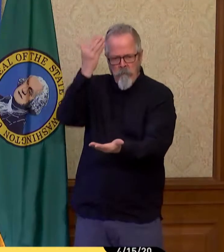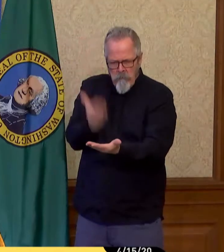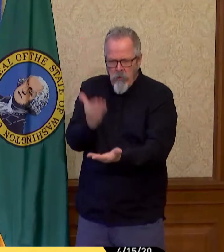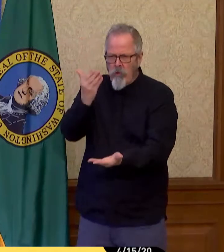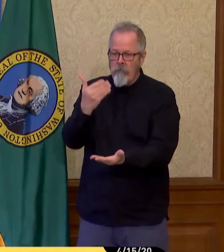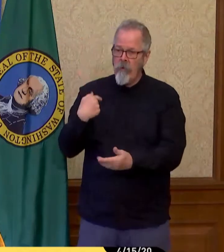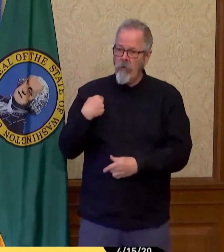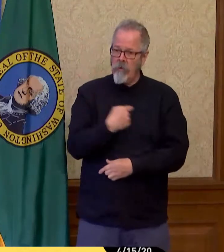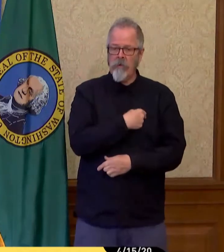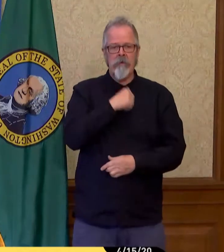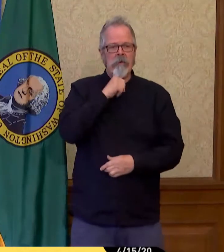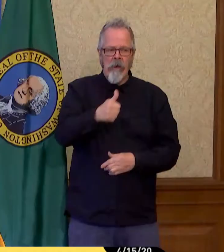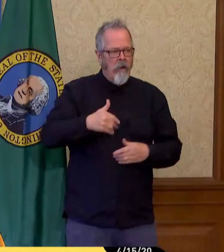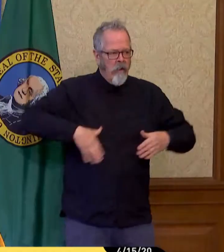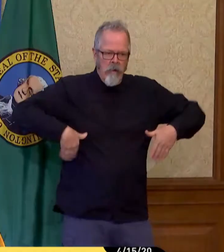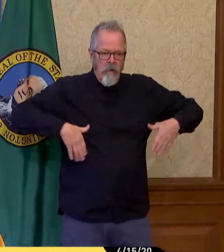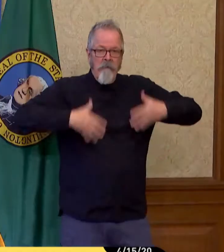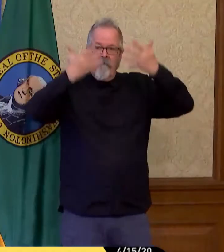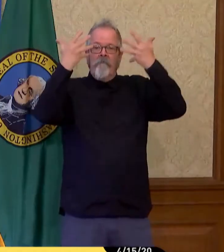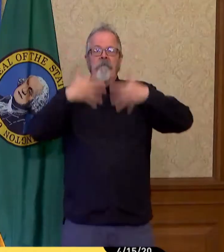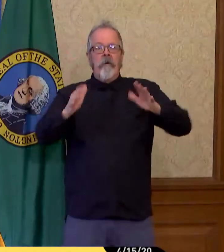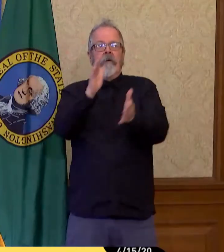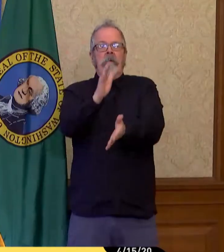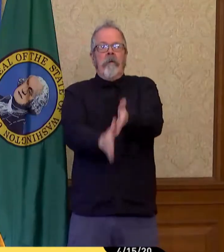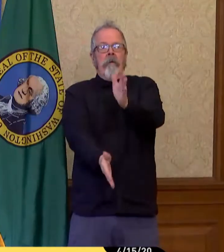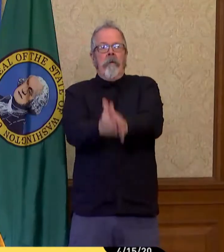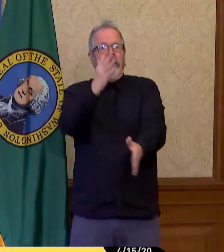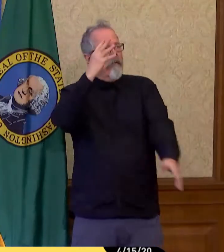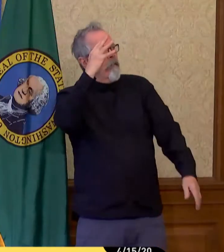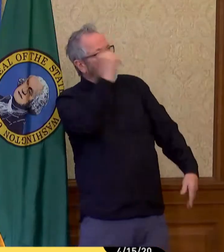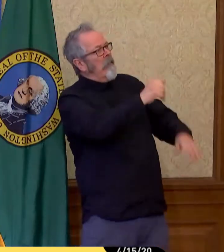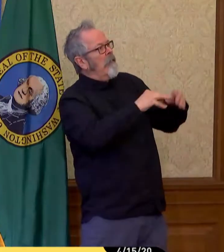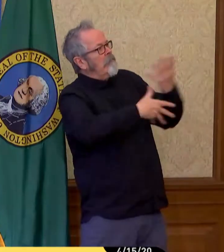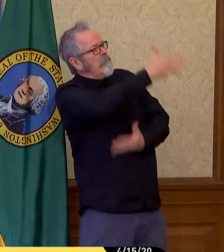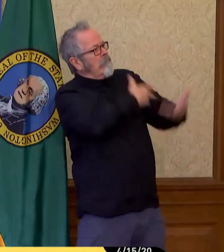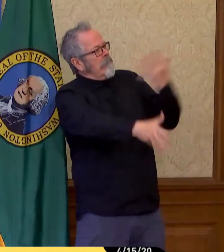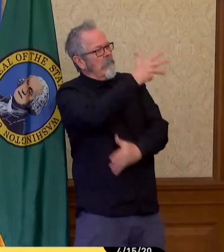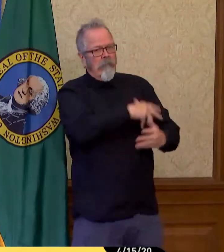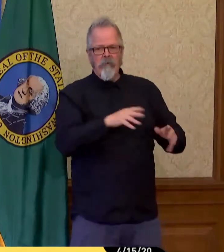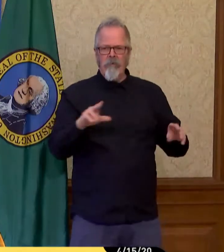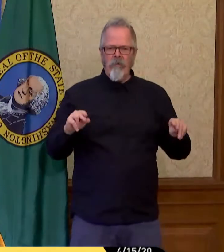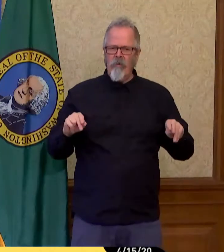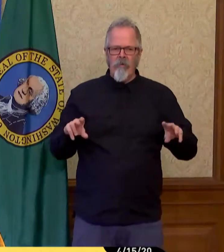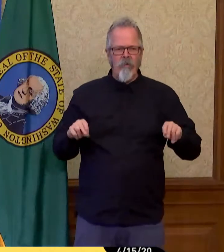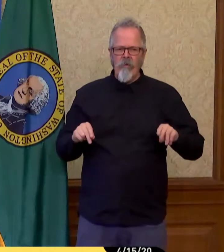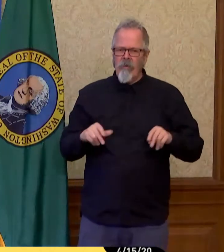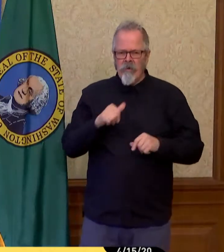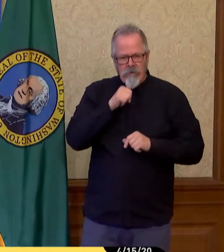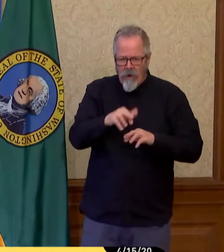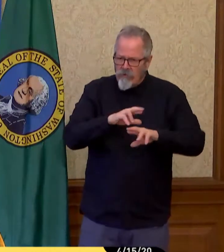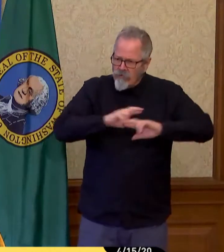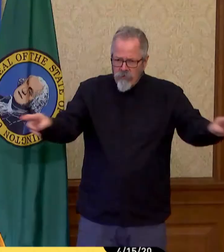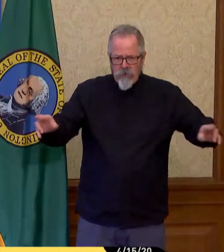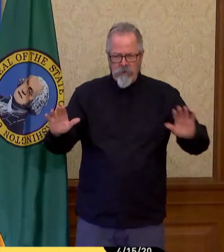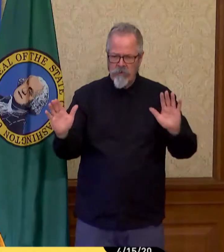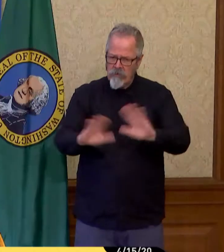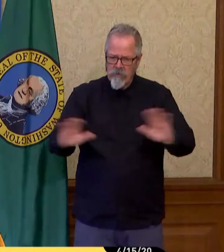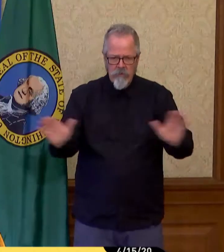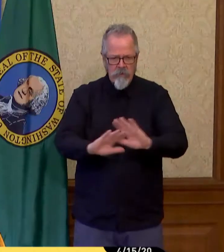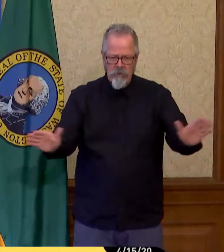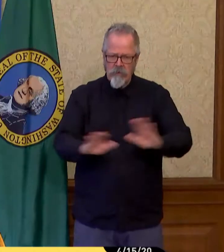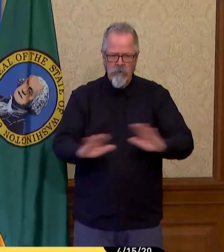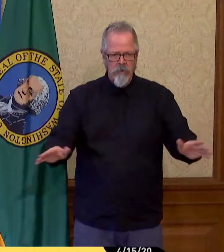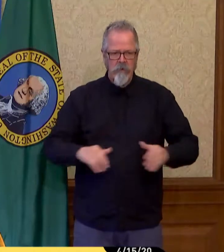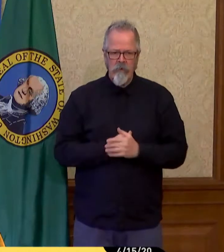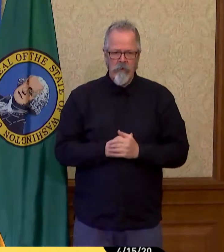And number three, if we do take off social distancing, we are going to see a rebounding of this virus and more fatalities